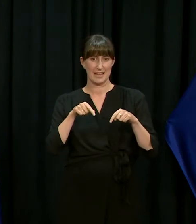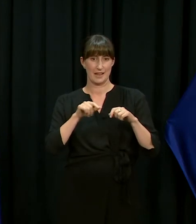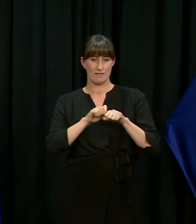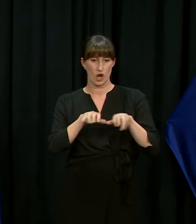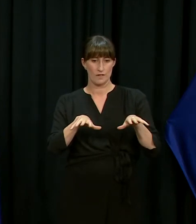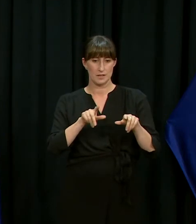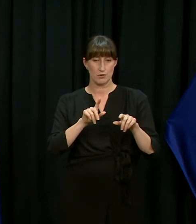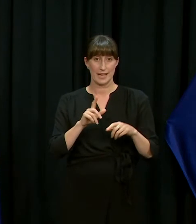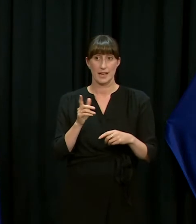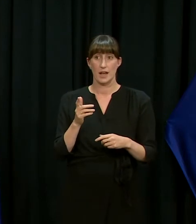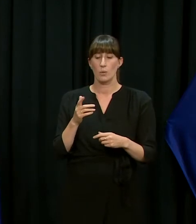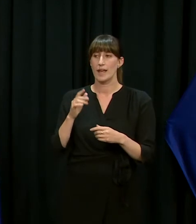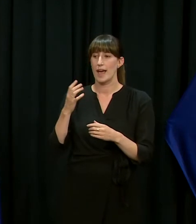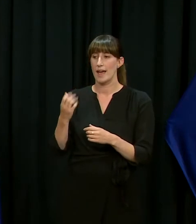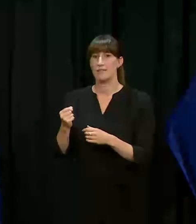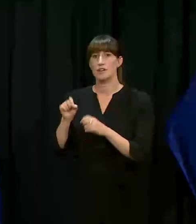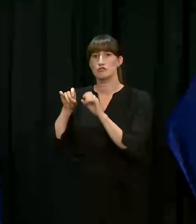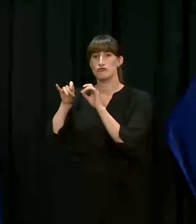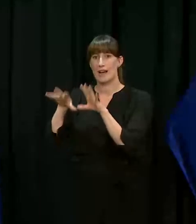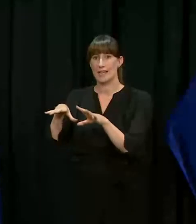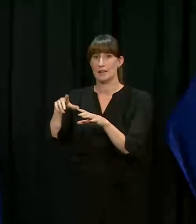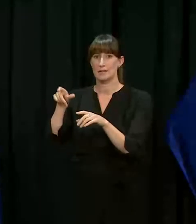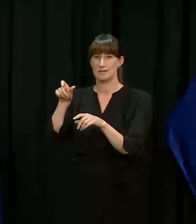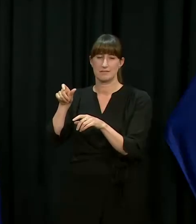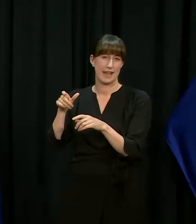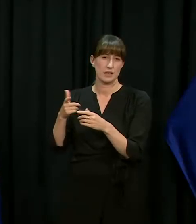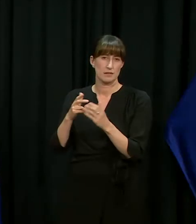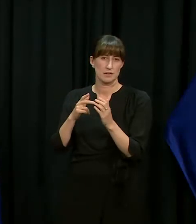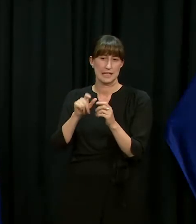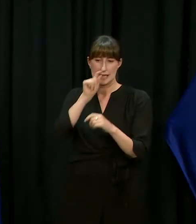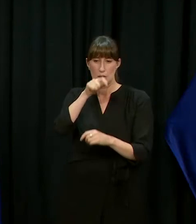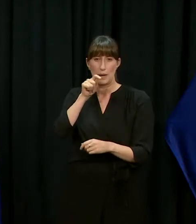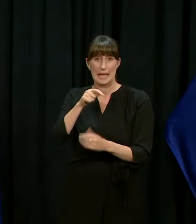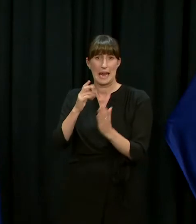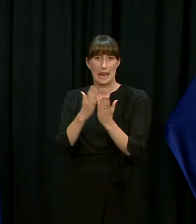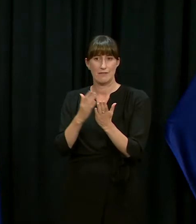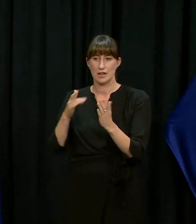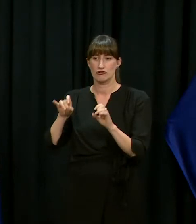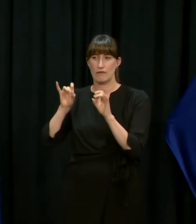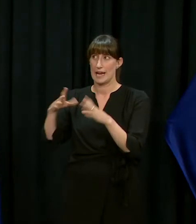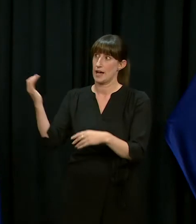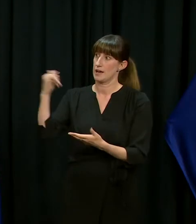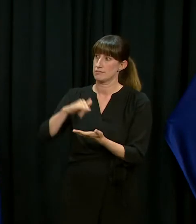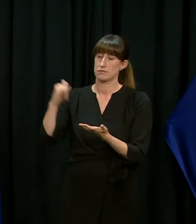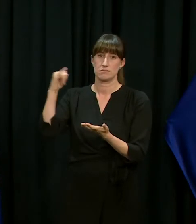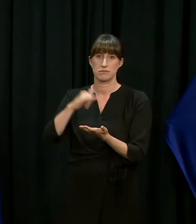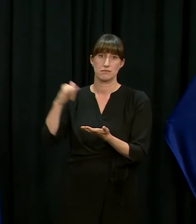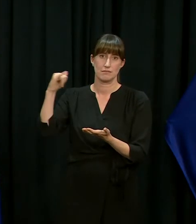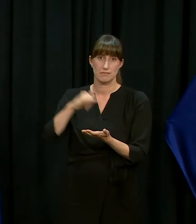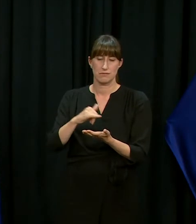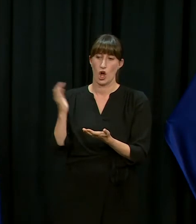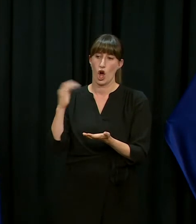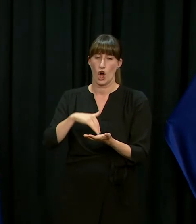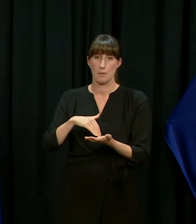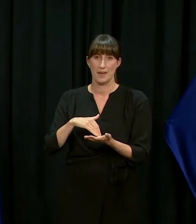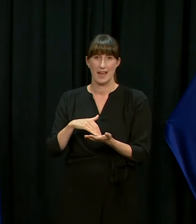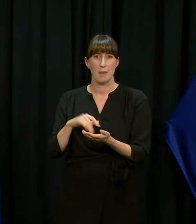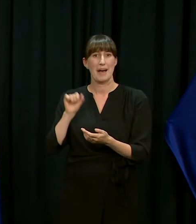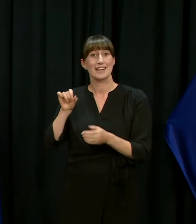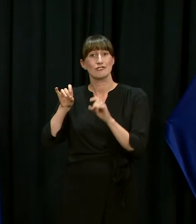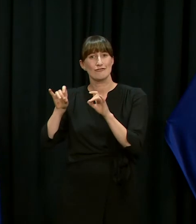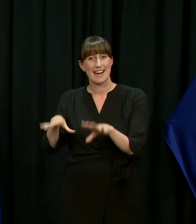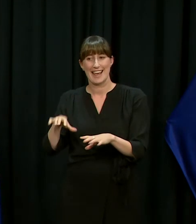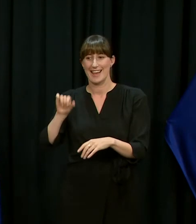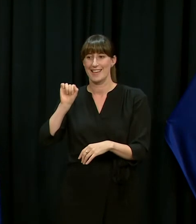lower. And so previously, I haven't looked at recent numbers, they were sitting at about 40% of those who were in